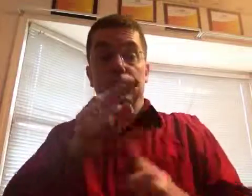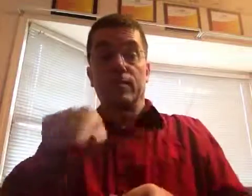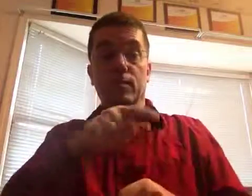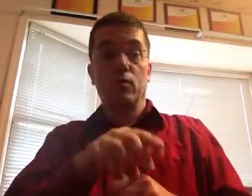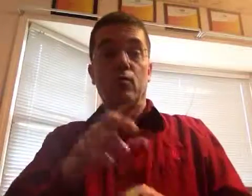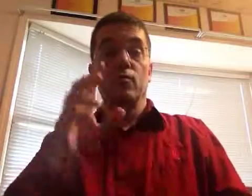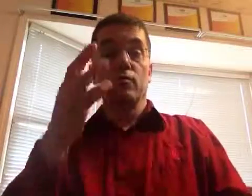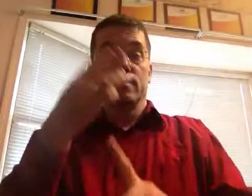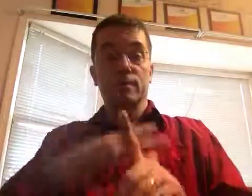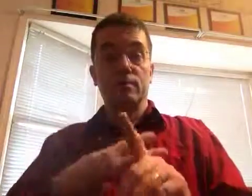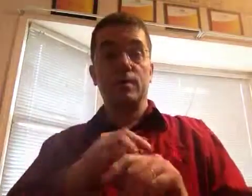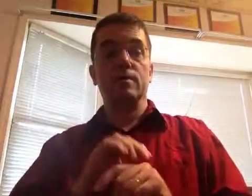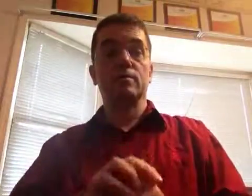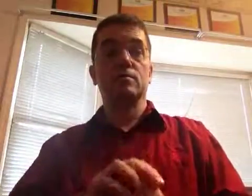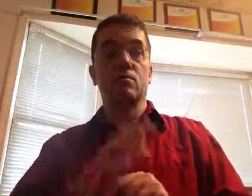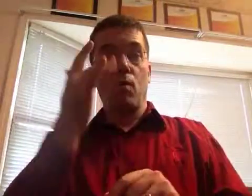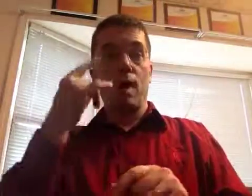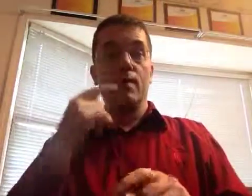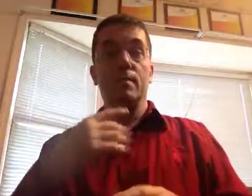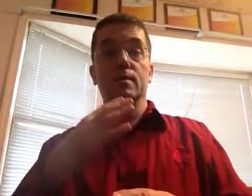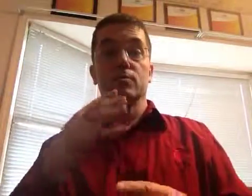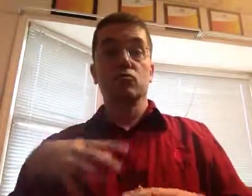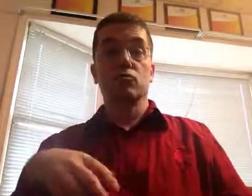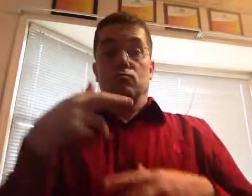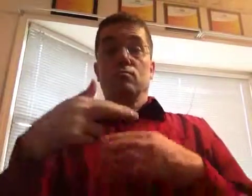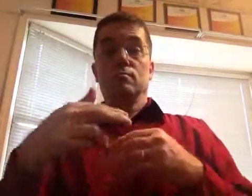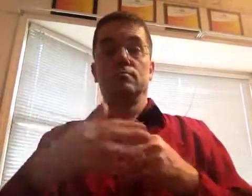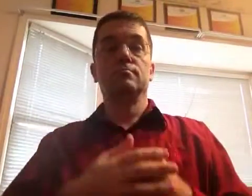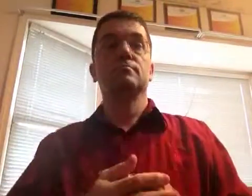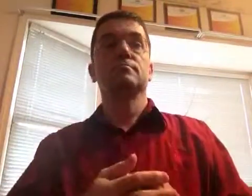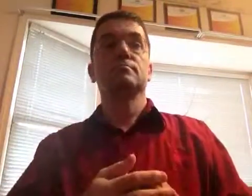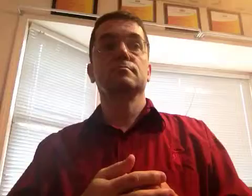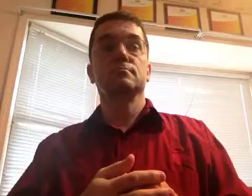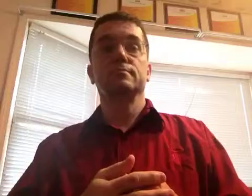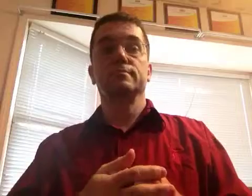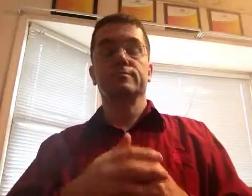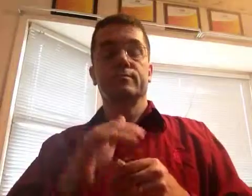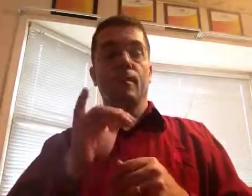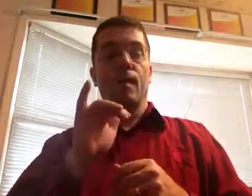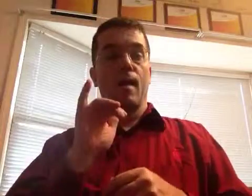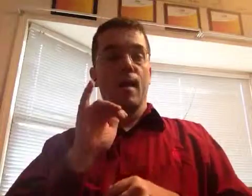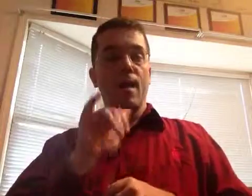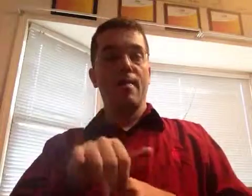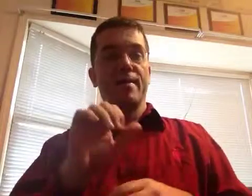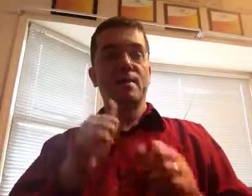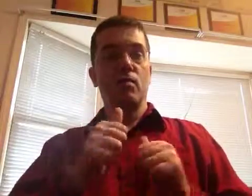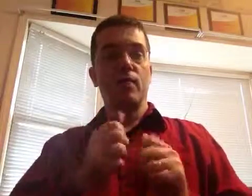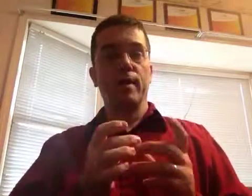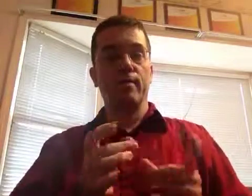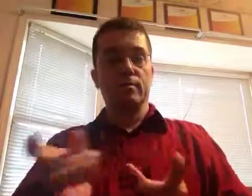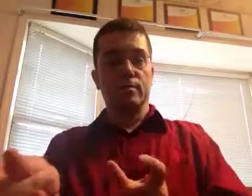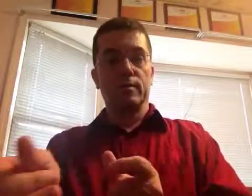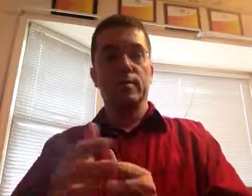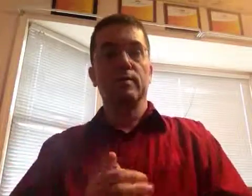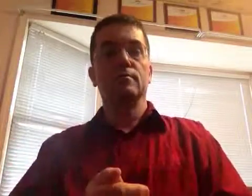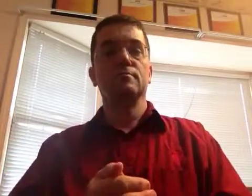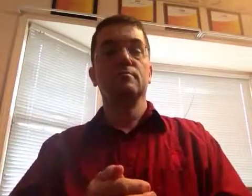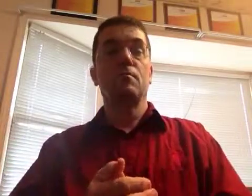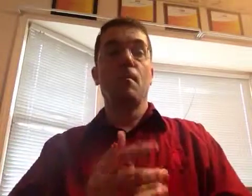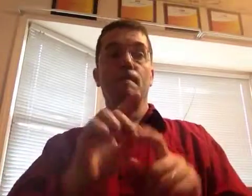because, you're jumping the gun on this thing. Okay. And that was how we worked it out. But we just had a lot of real clear